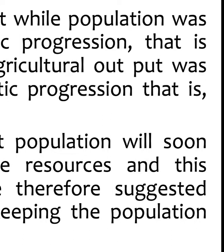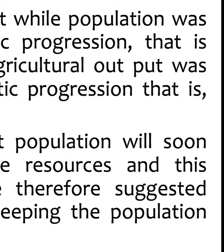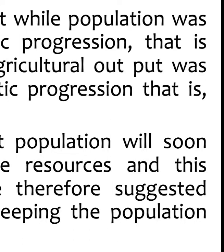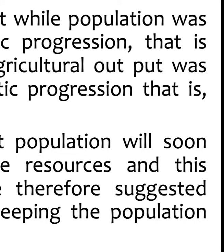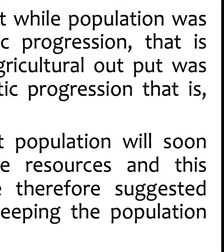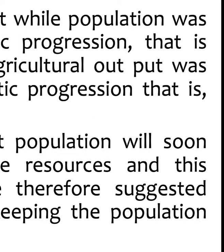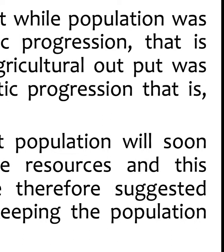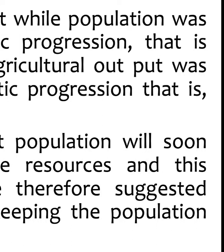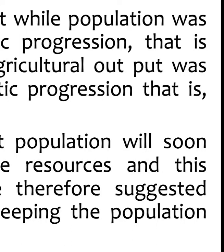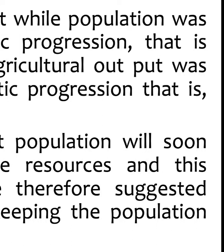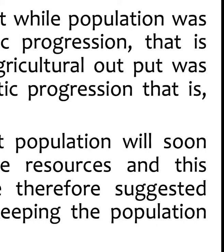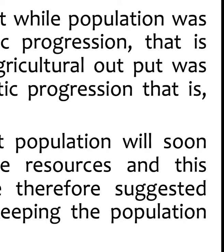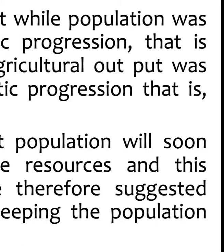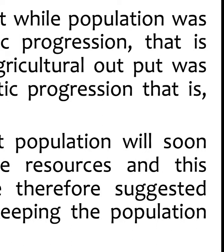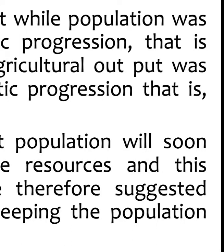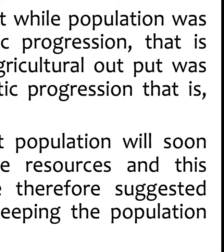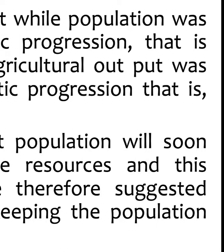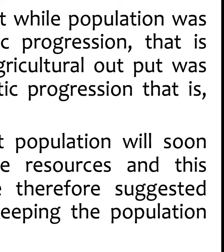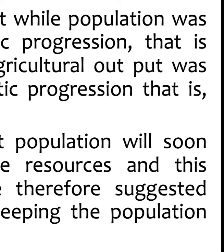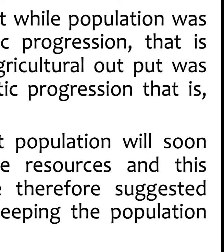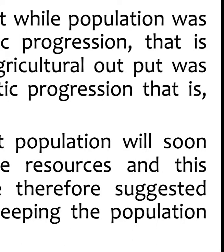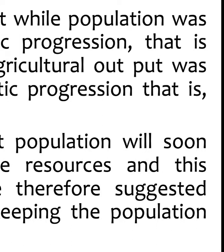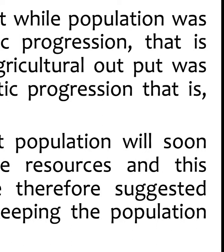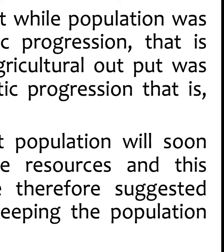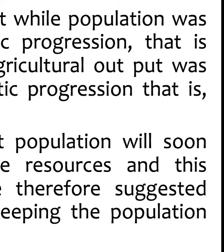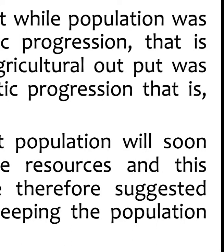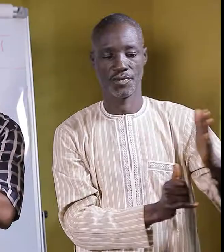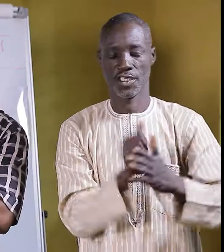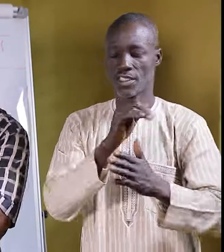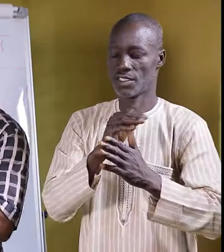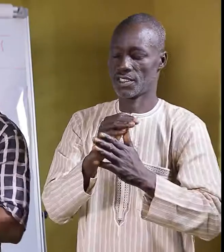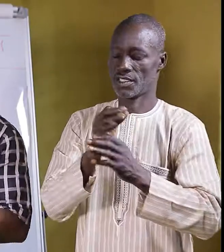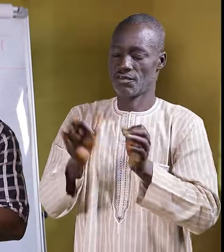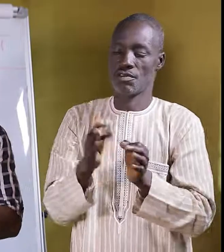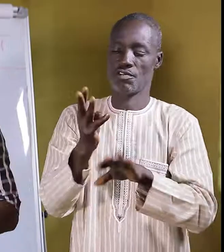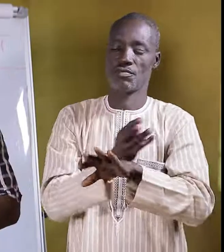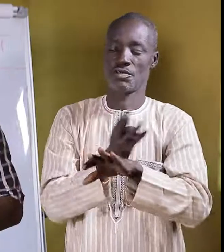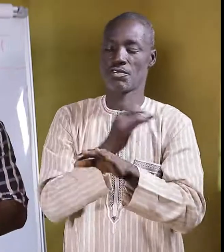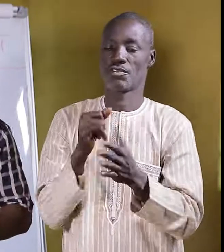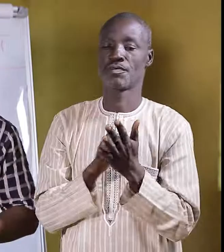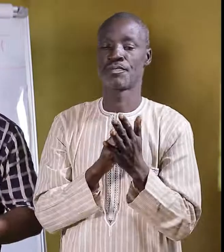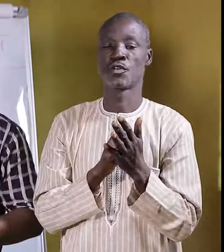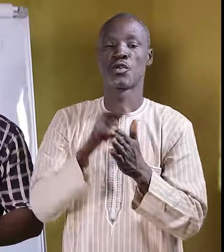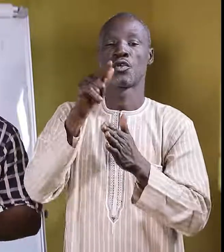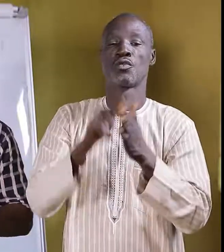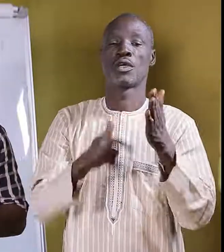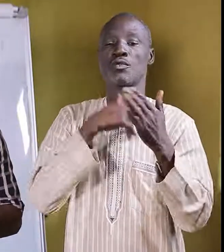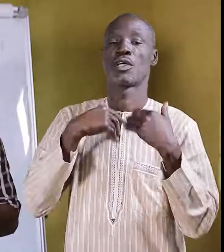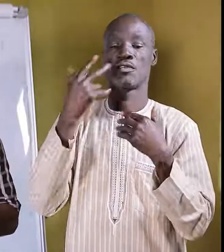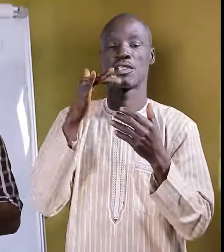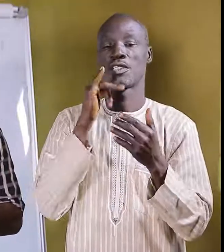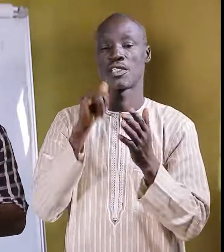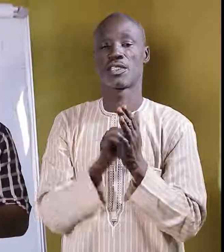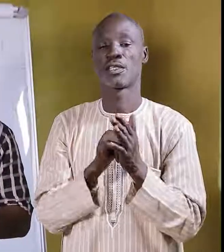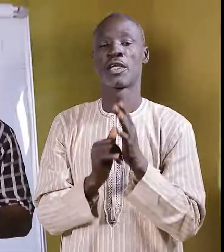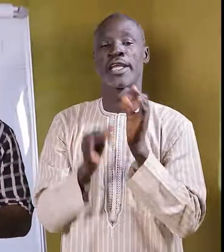3, 4, 5, and so on. That is arithmetic. So from what we have seen now, or from what we have said, you now find out